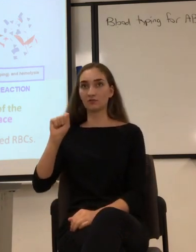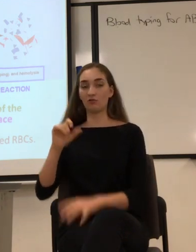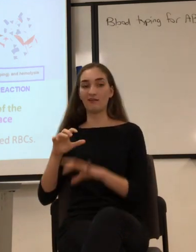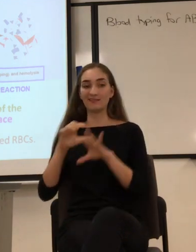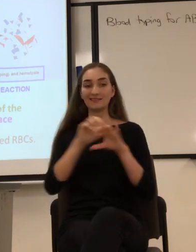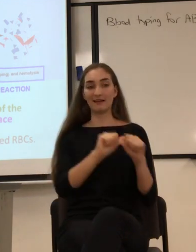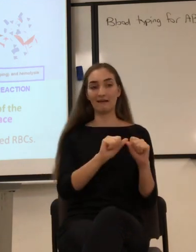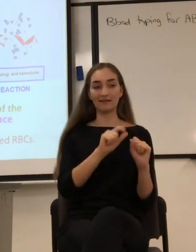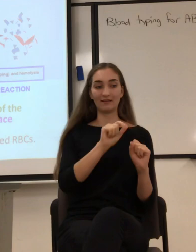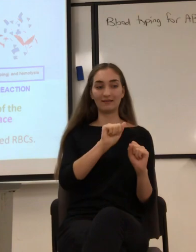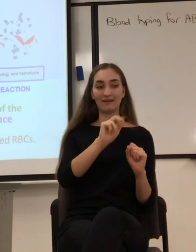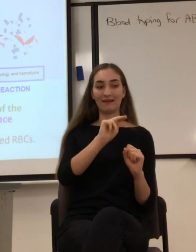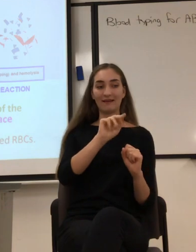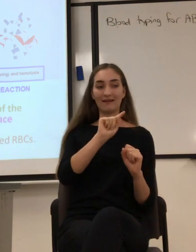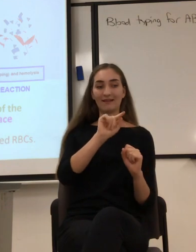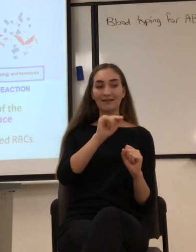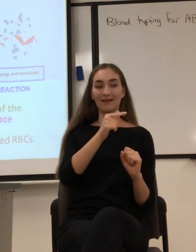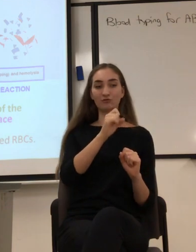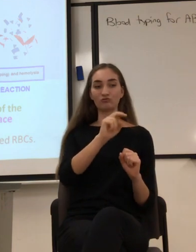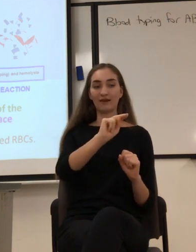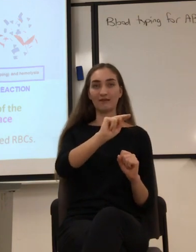AB for short.